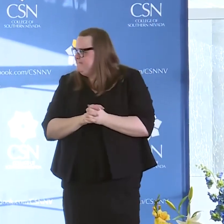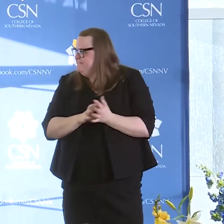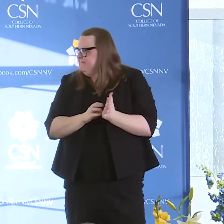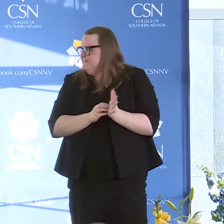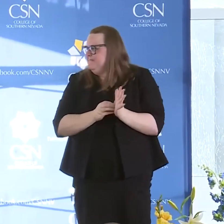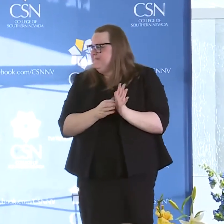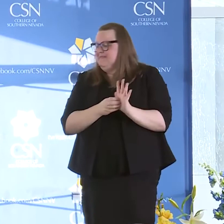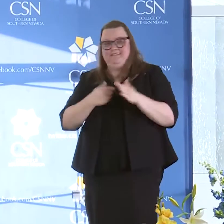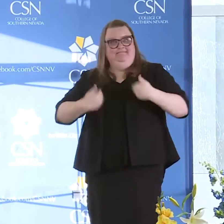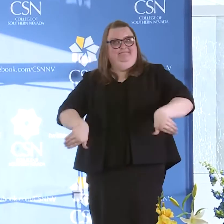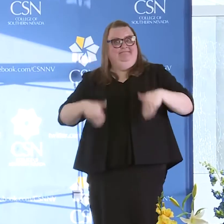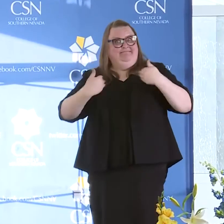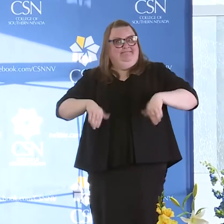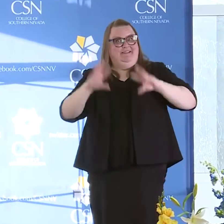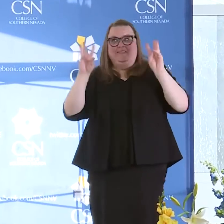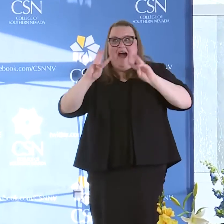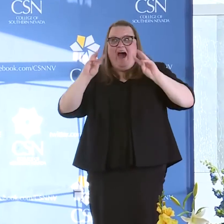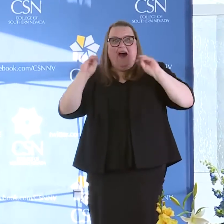Oh my goodness.